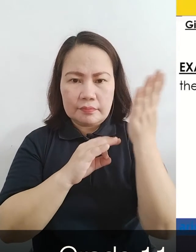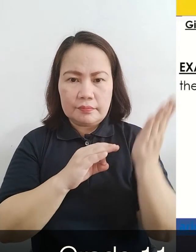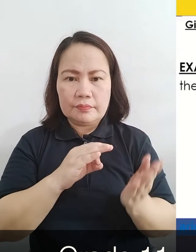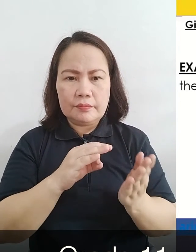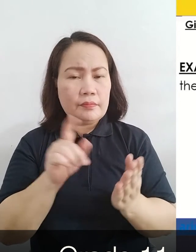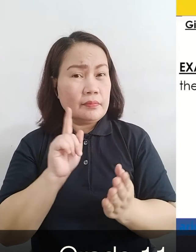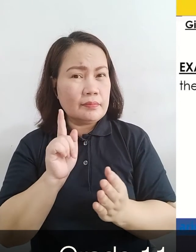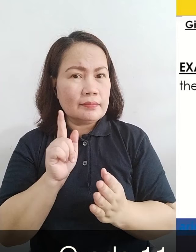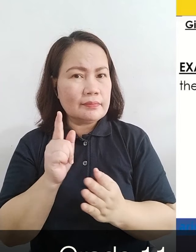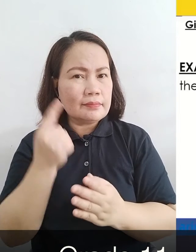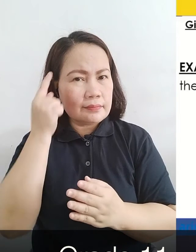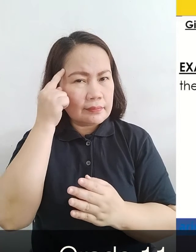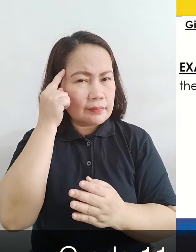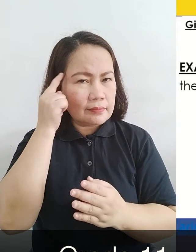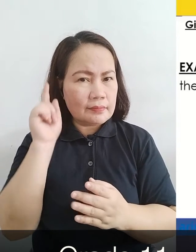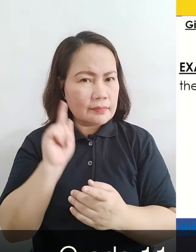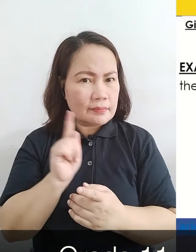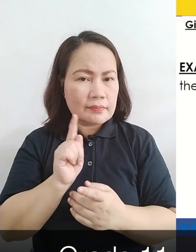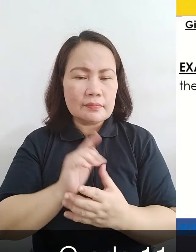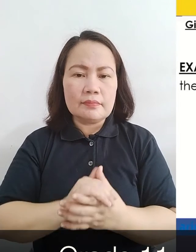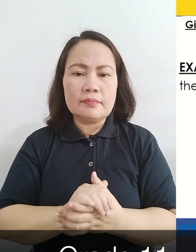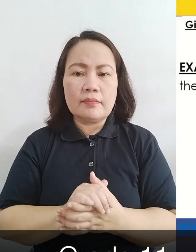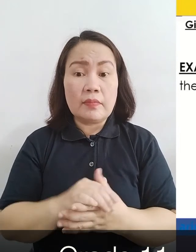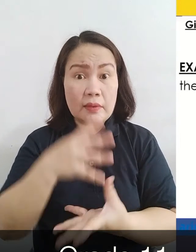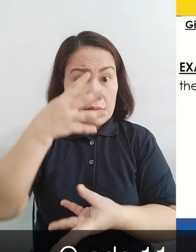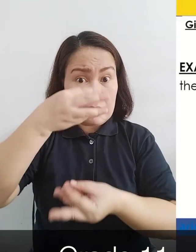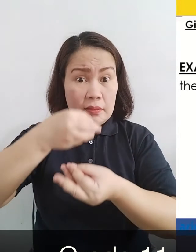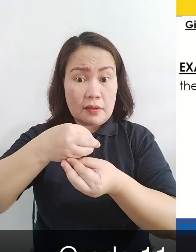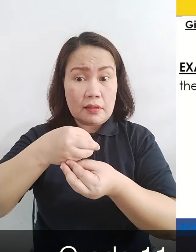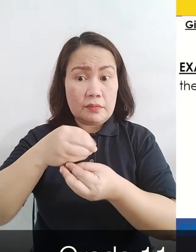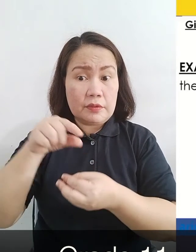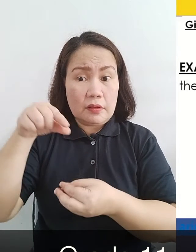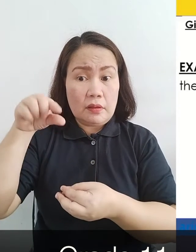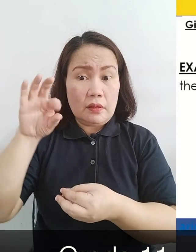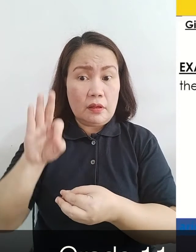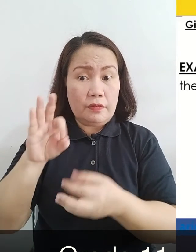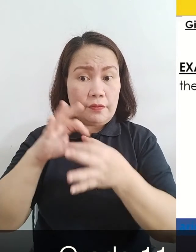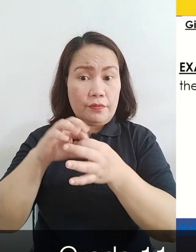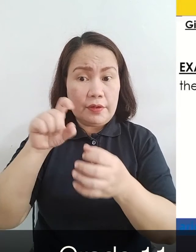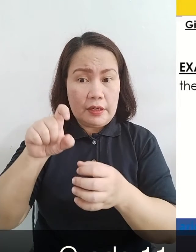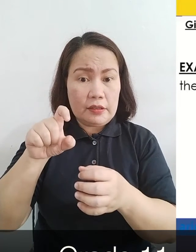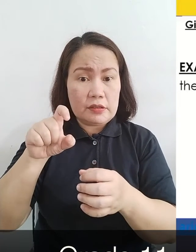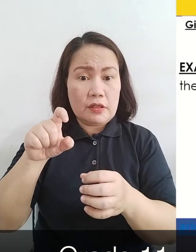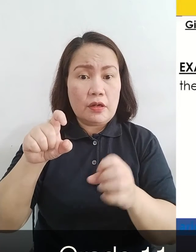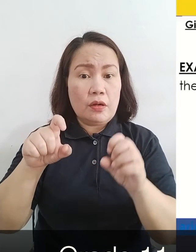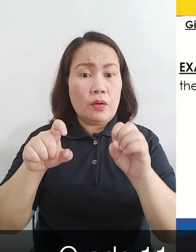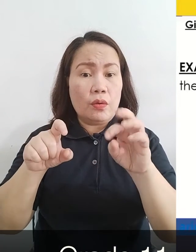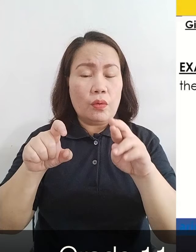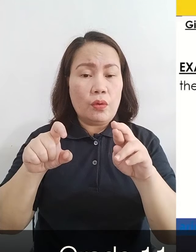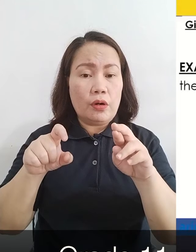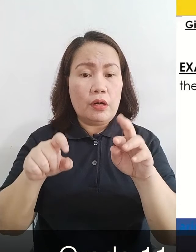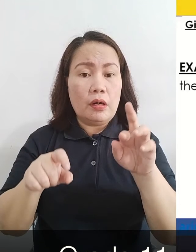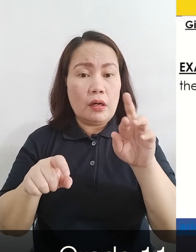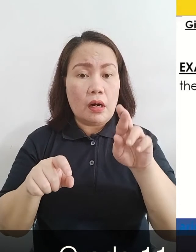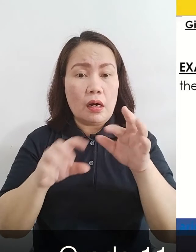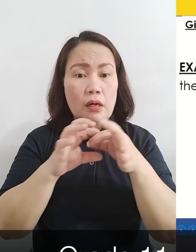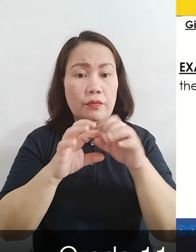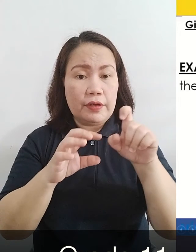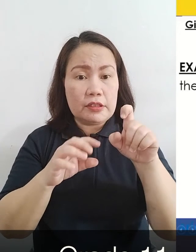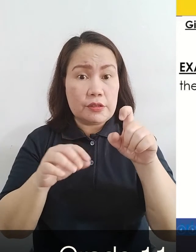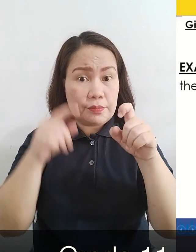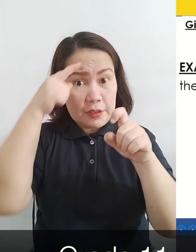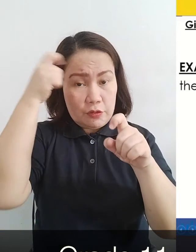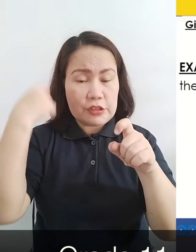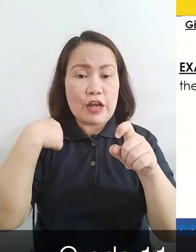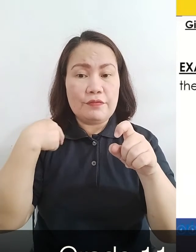Ano kaya? I-add ba natin yung f of x saka r of x kasi may denominator. So, doon pa lang may hint na